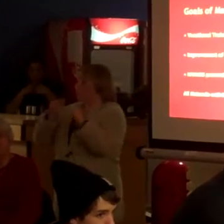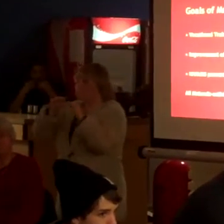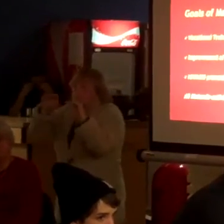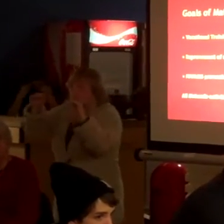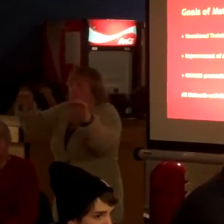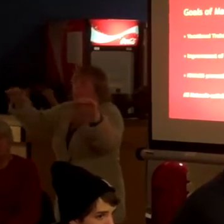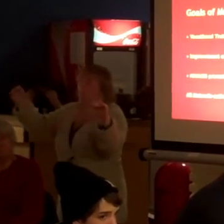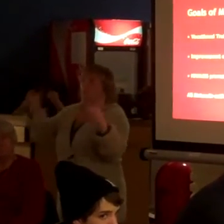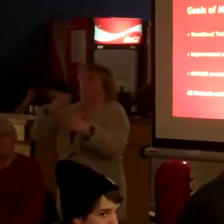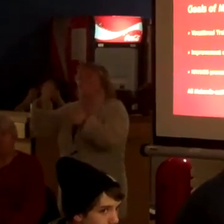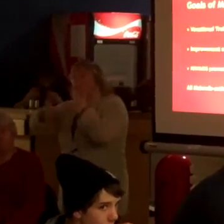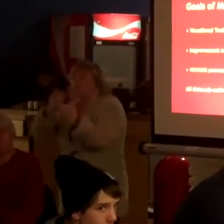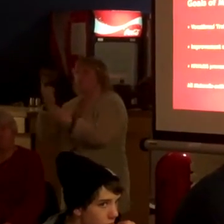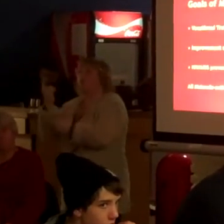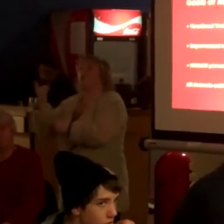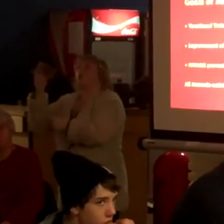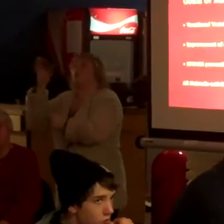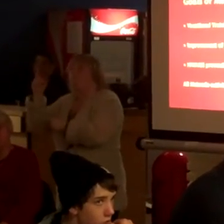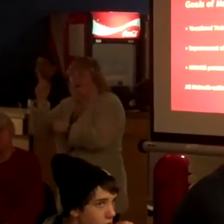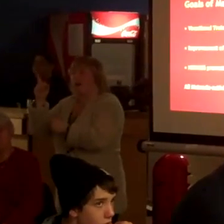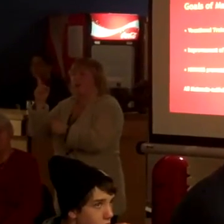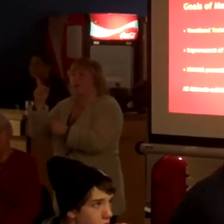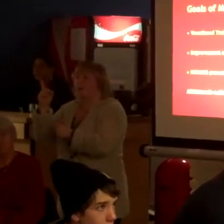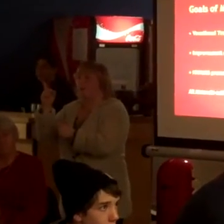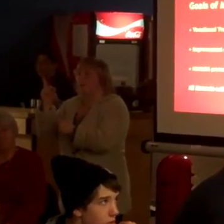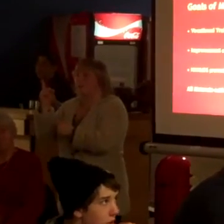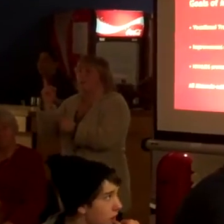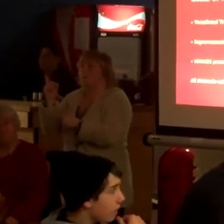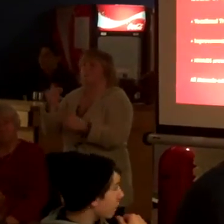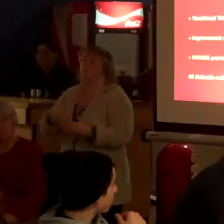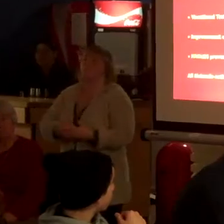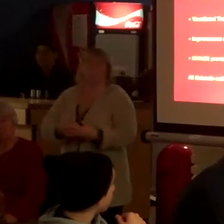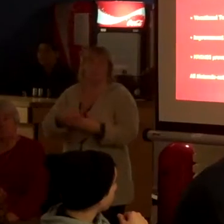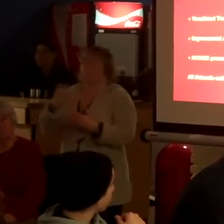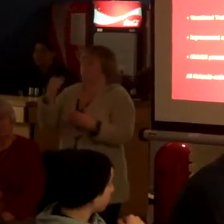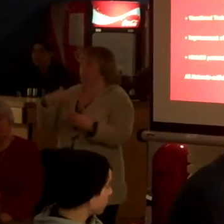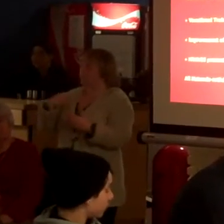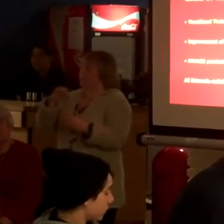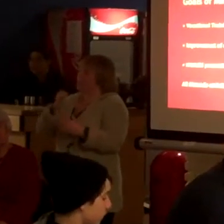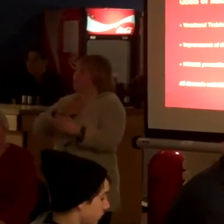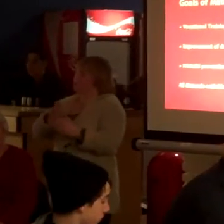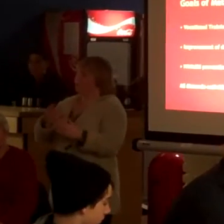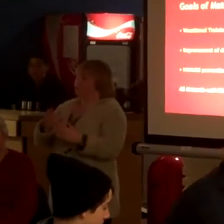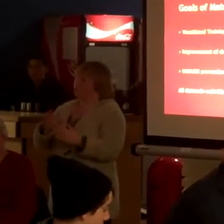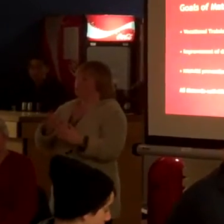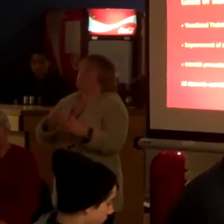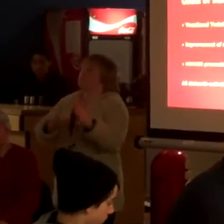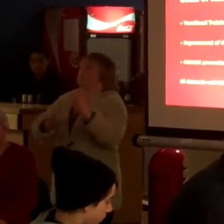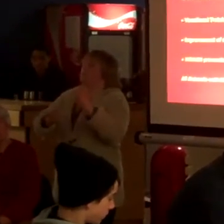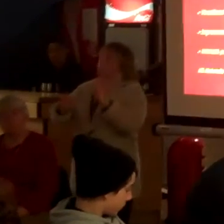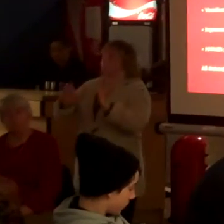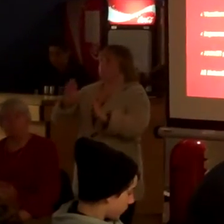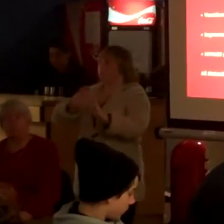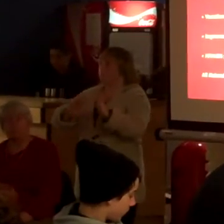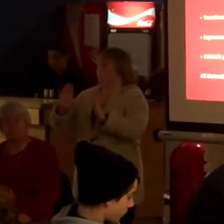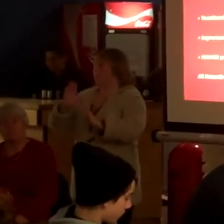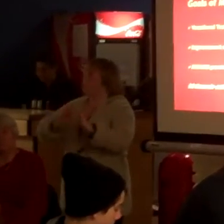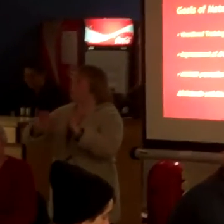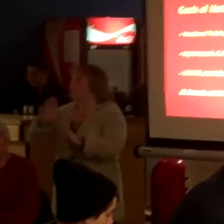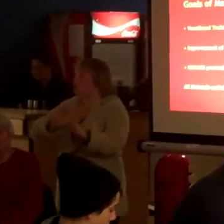people about the dangers or about the ways people can prevent themselves from